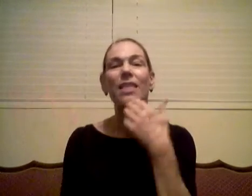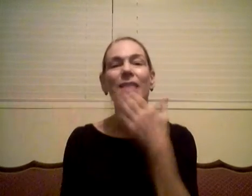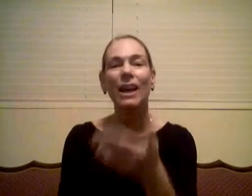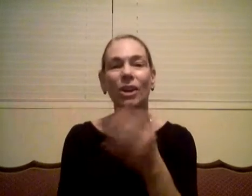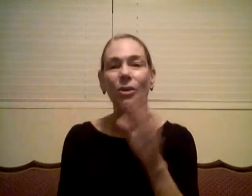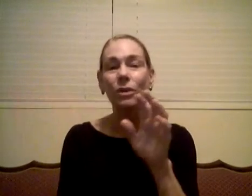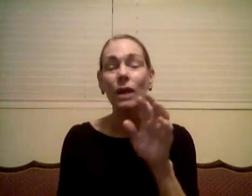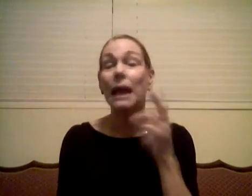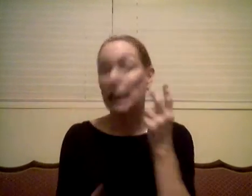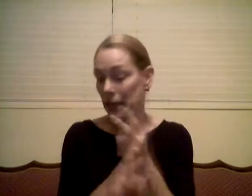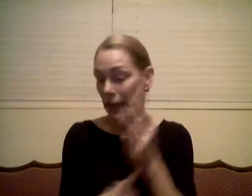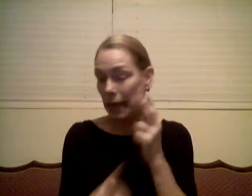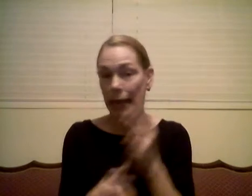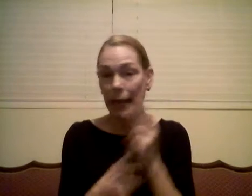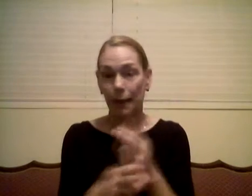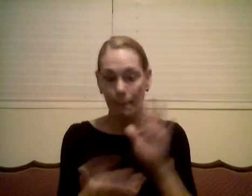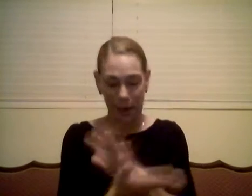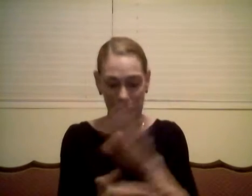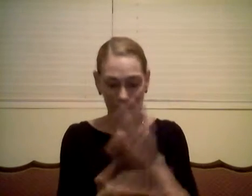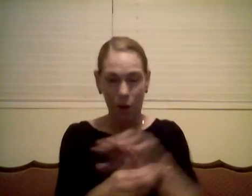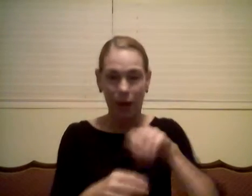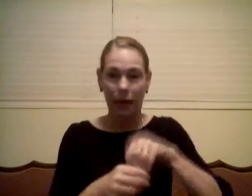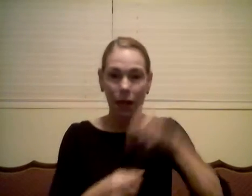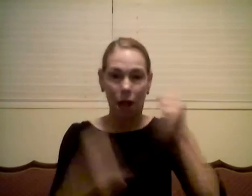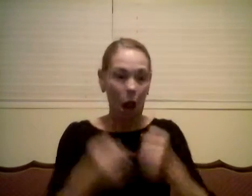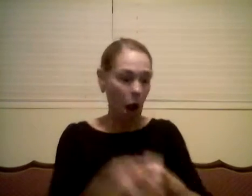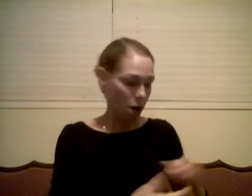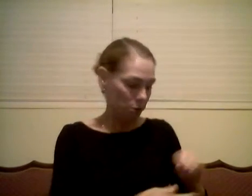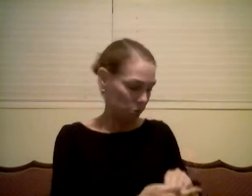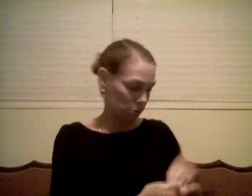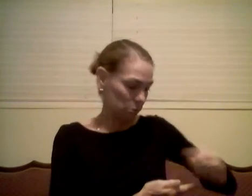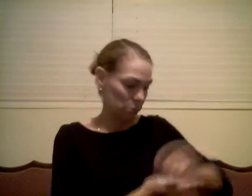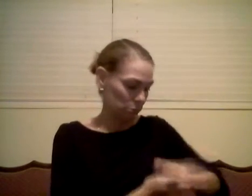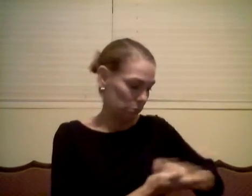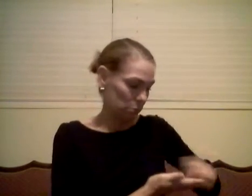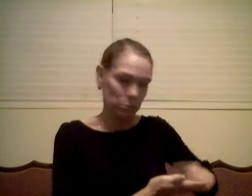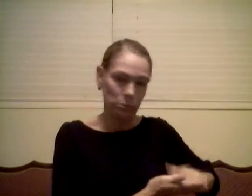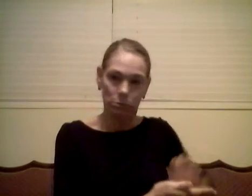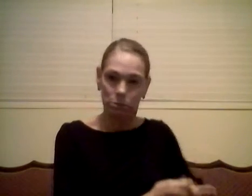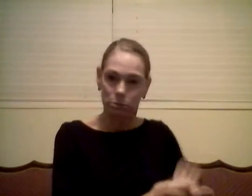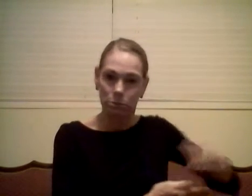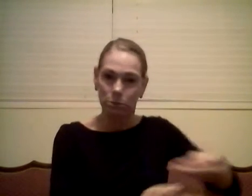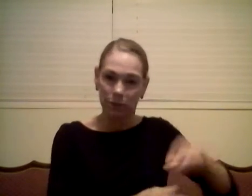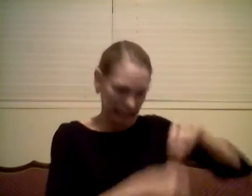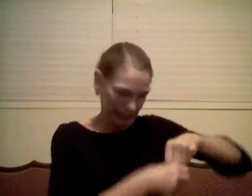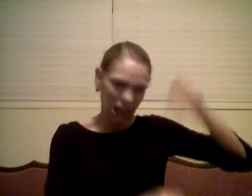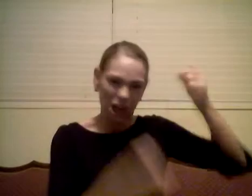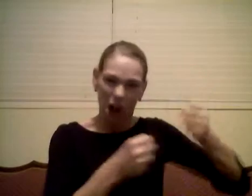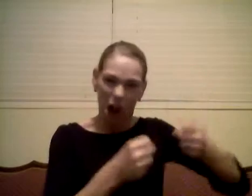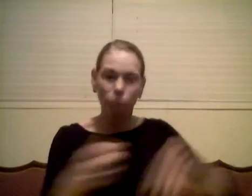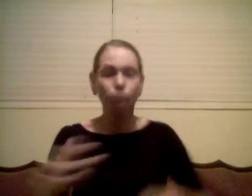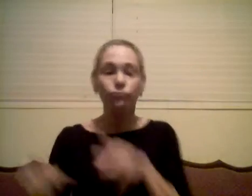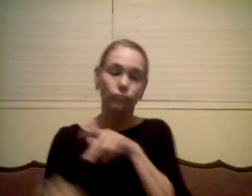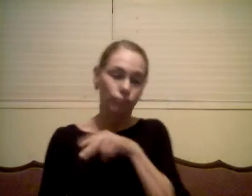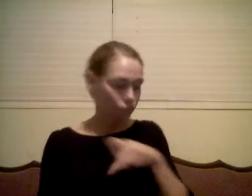the little 8-pack for $1 at Target. Seriously, $1. Keep them in your car. Keep them in your backpack. keep